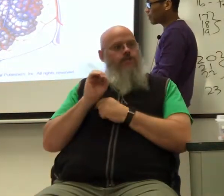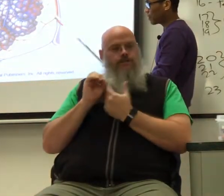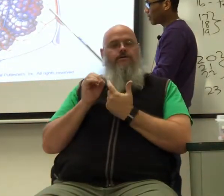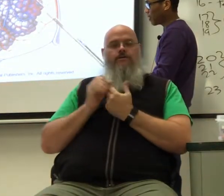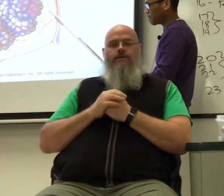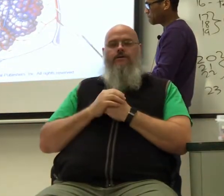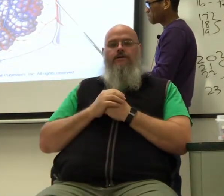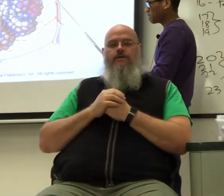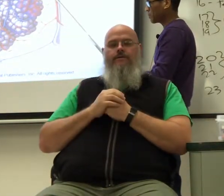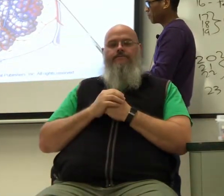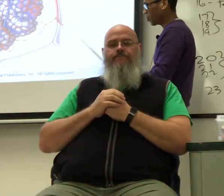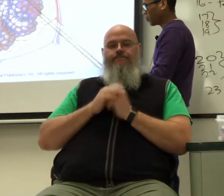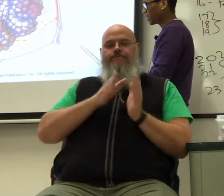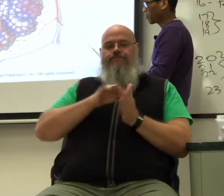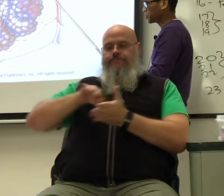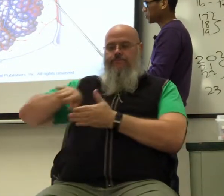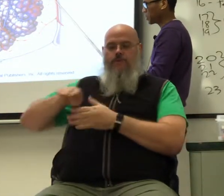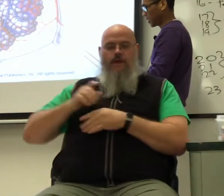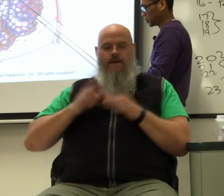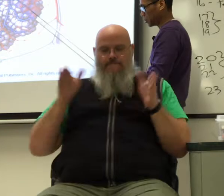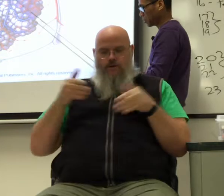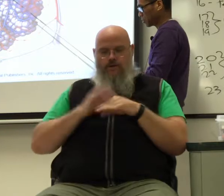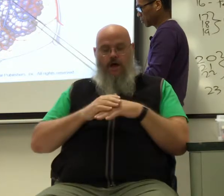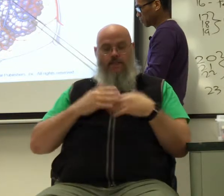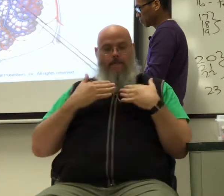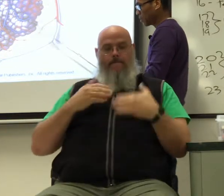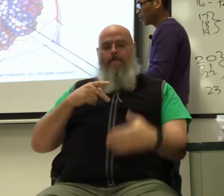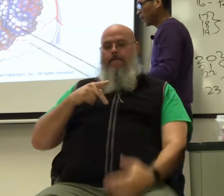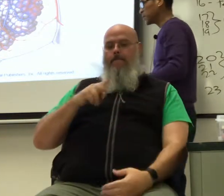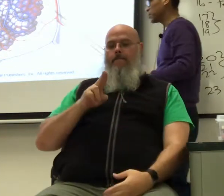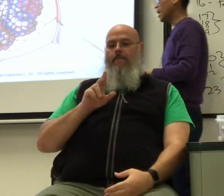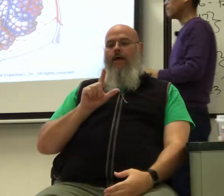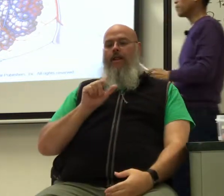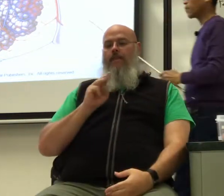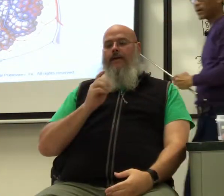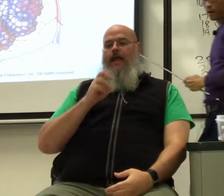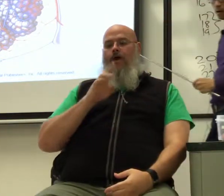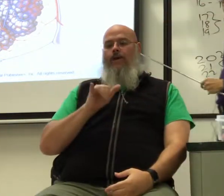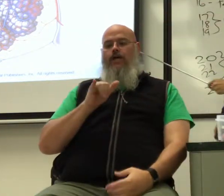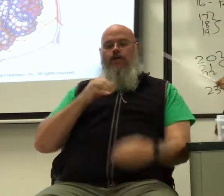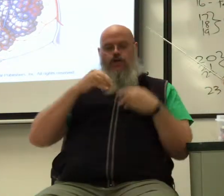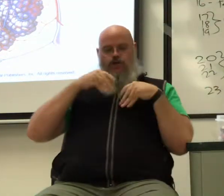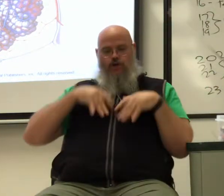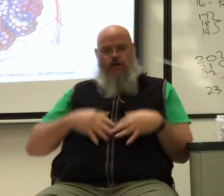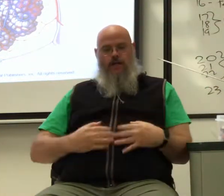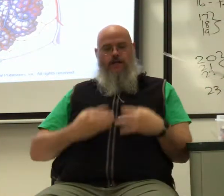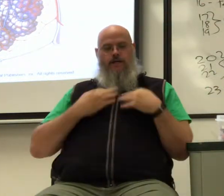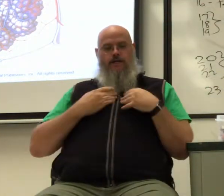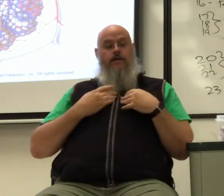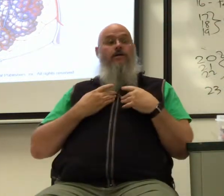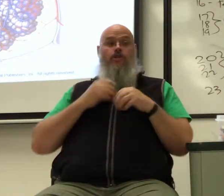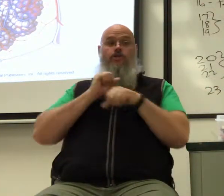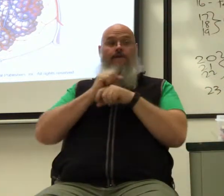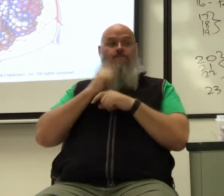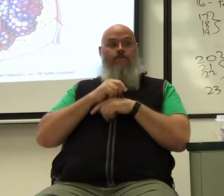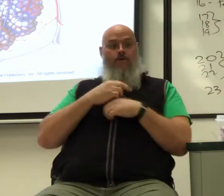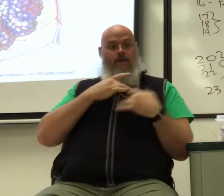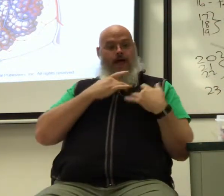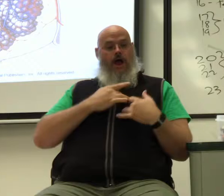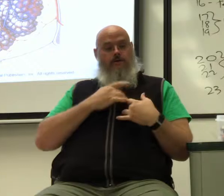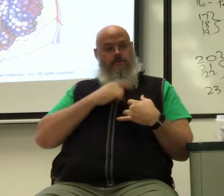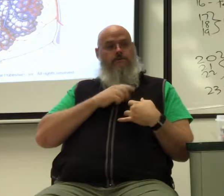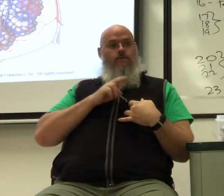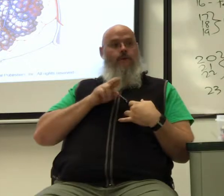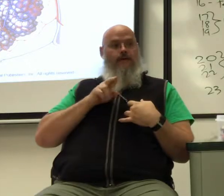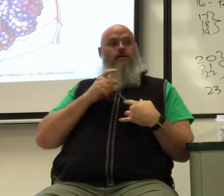focus on the pulmonary circulation. It's the job of the right heart to pump deoxygenated blood to the lungs to